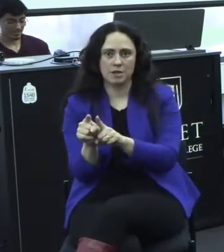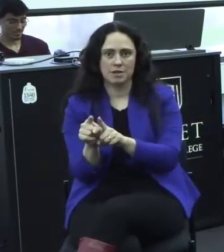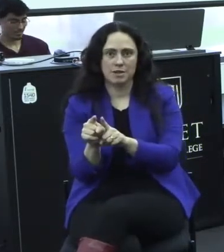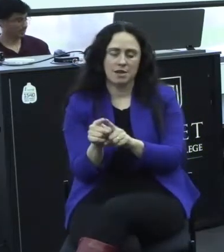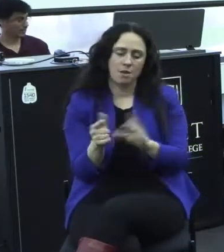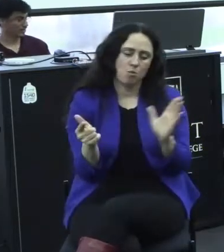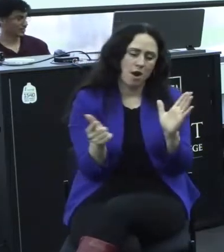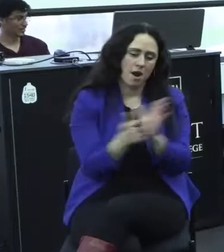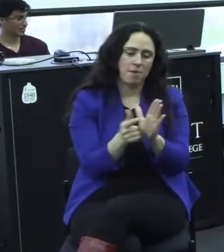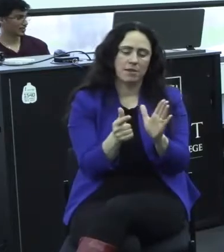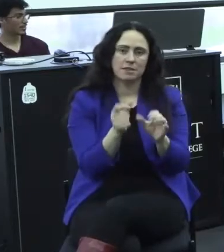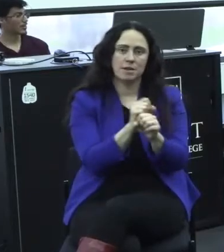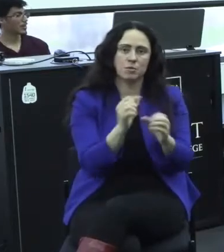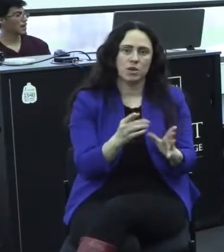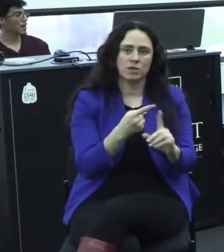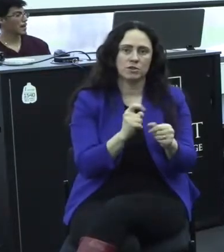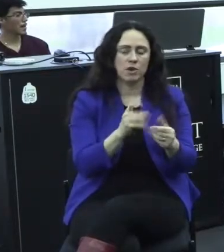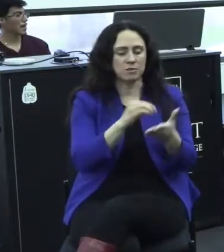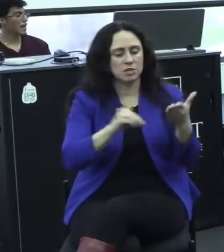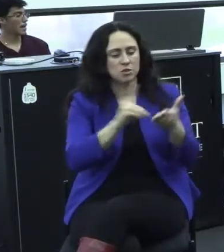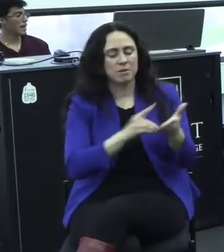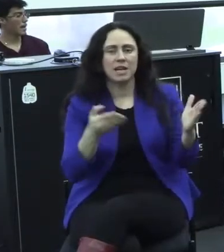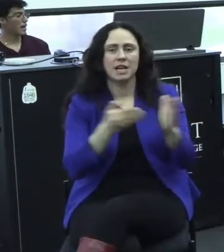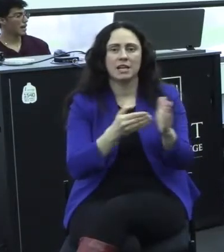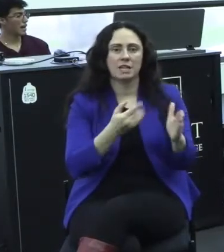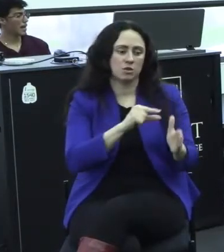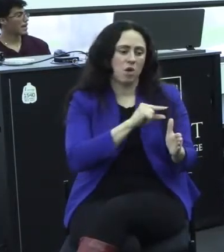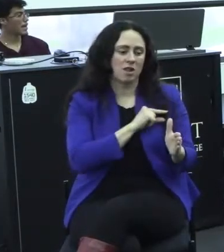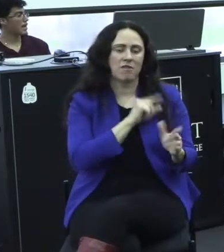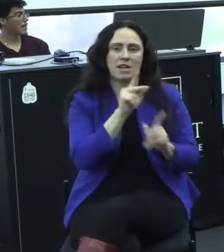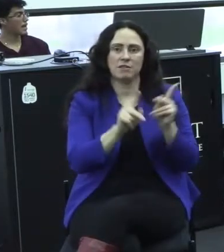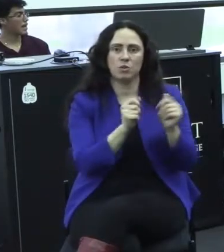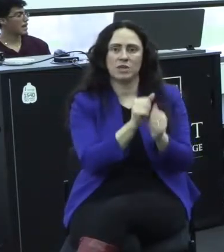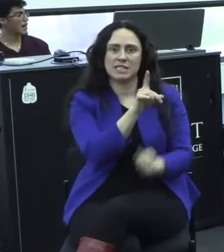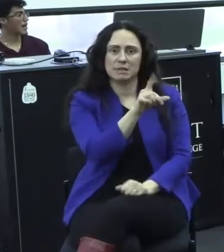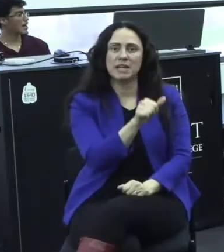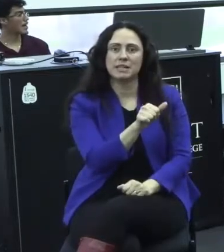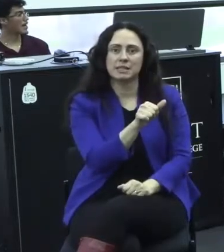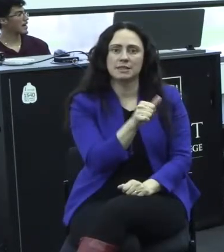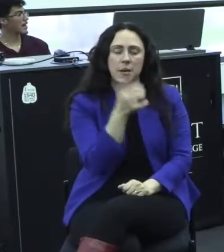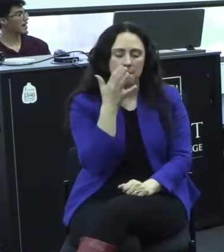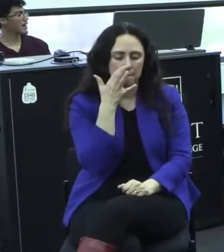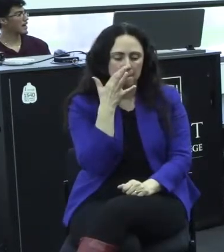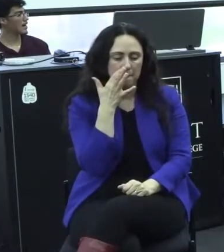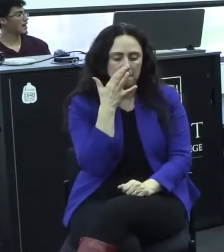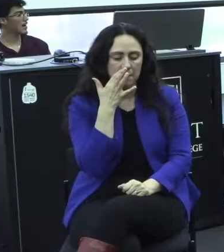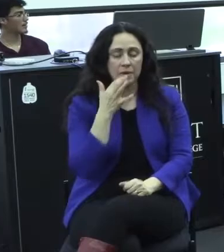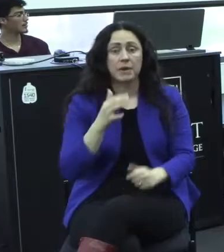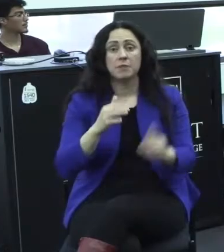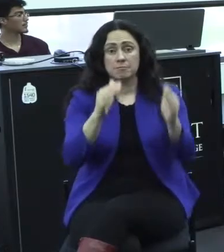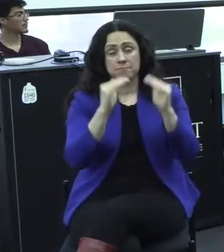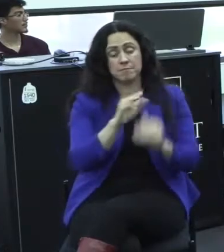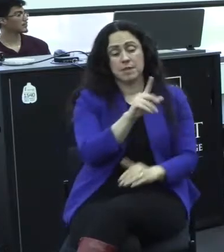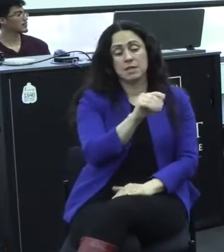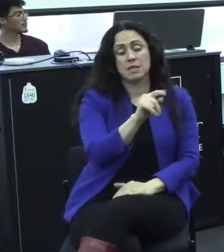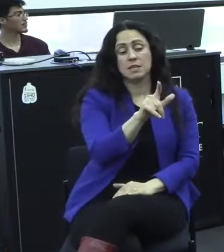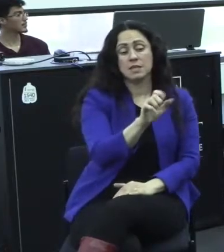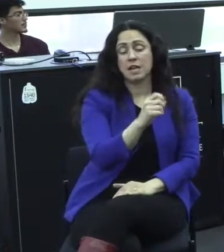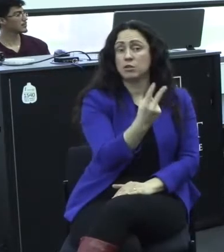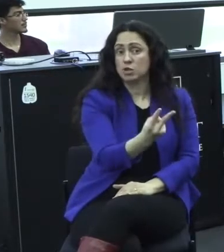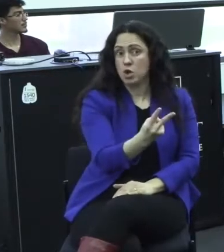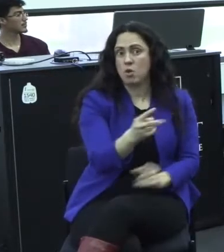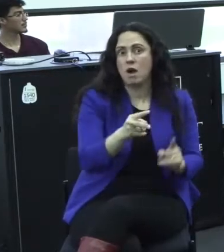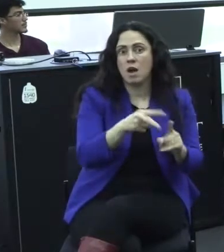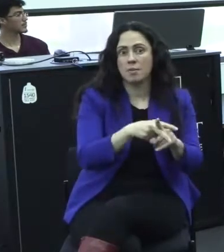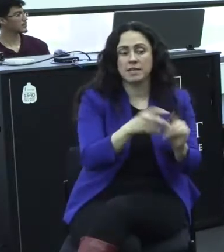prohibits employers from discriminating against qualified individuals with disabilities. And then Title II applies